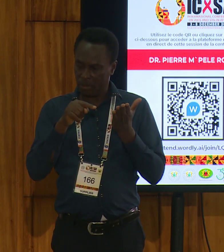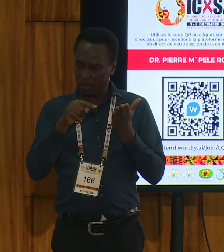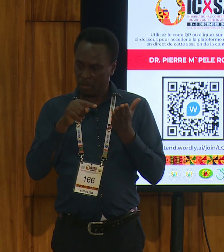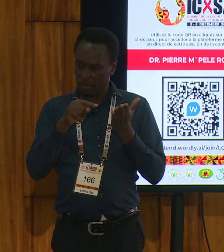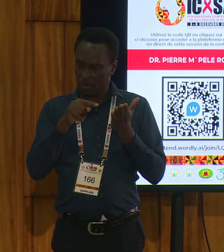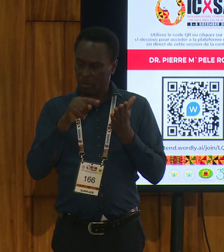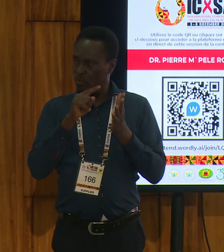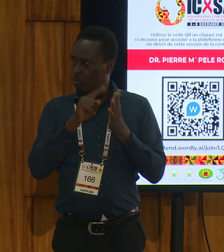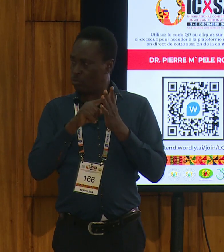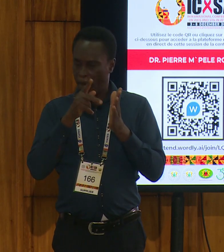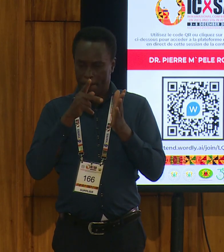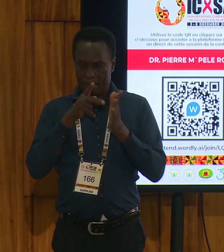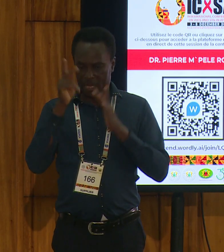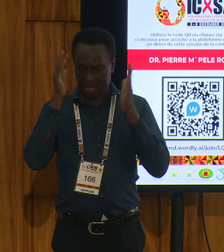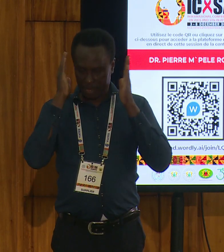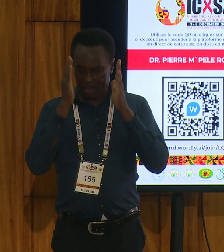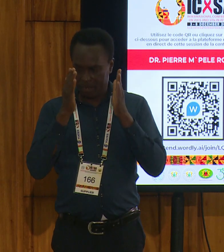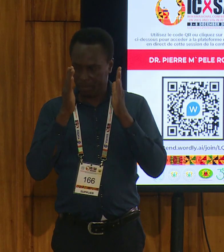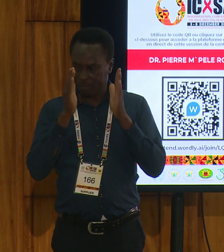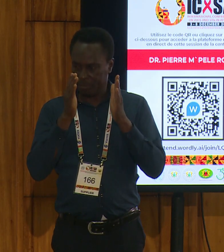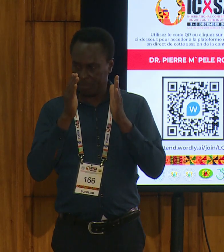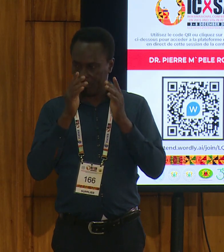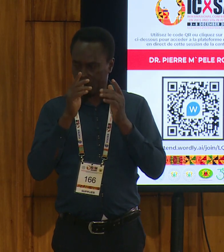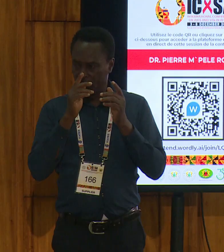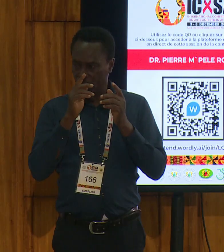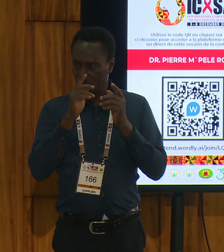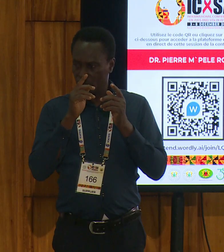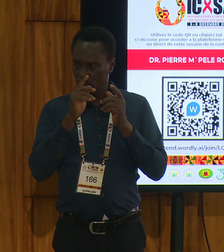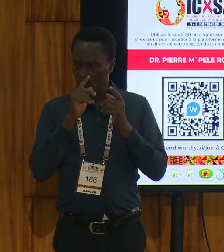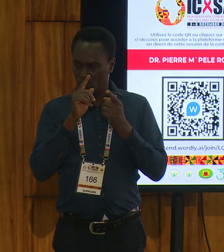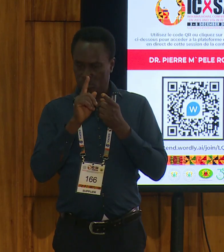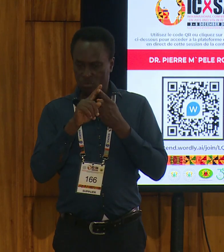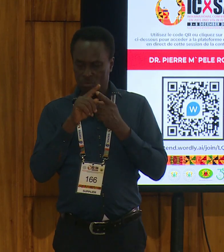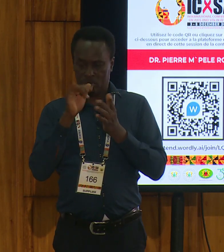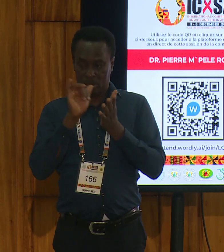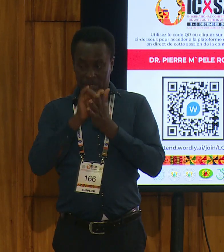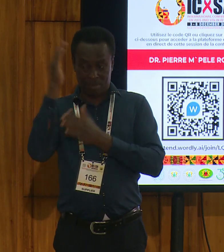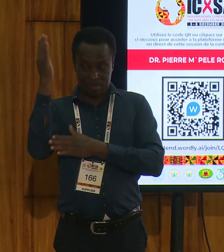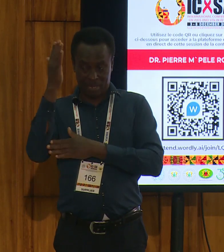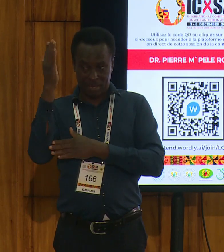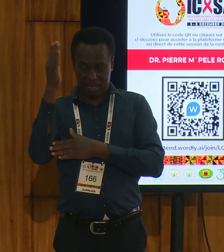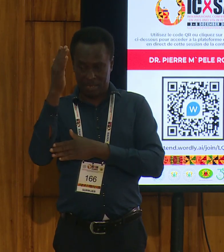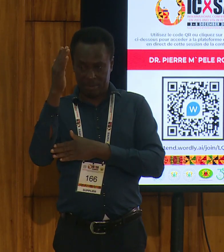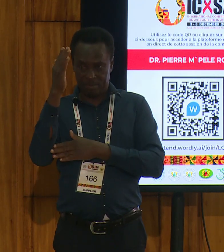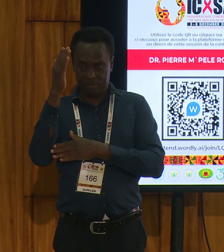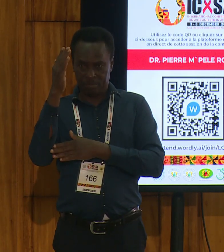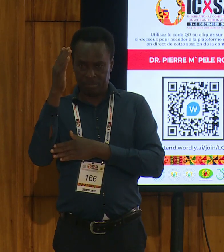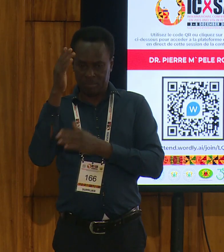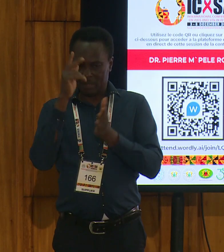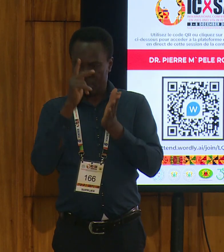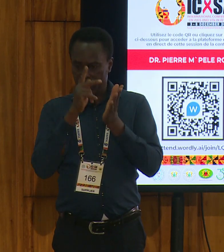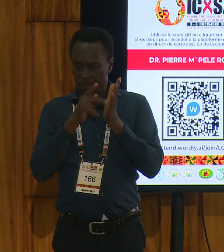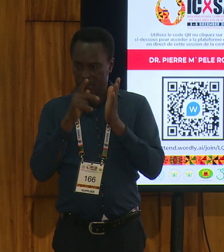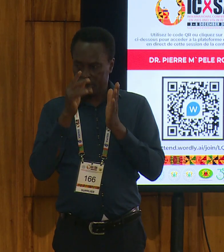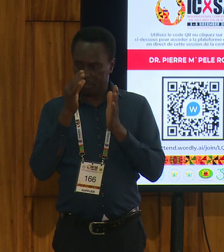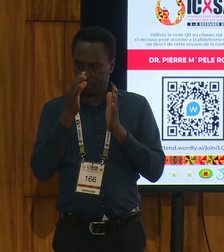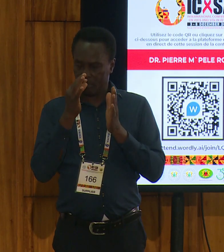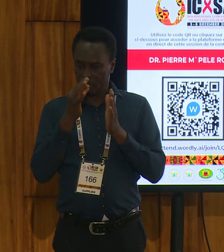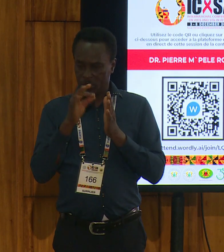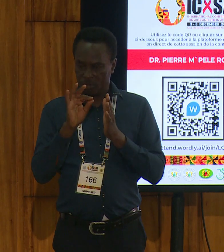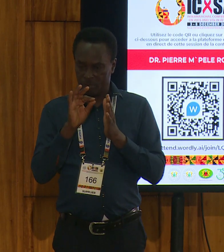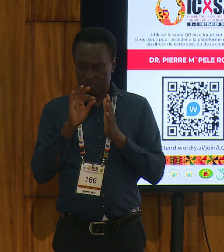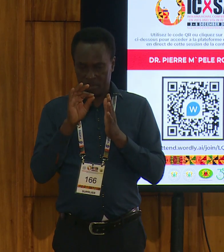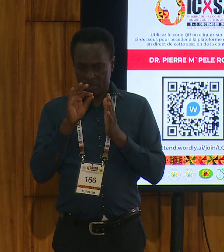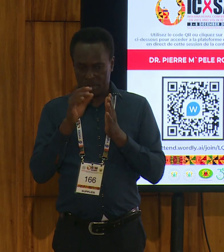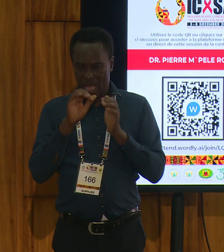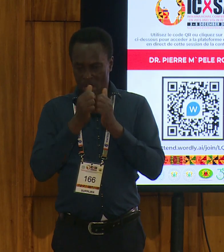particular attention and all what you have told to us over this presentation of the path of being able to not only engage